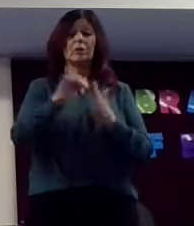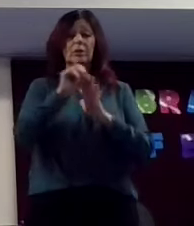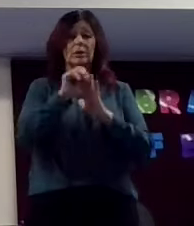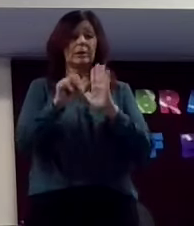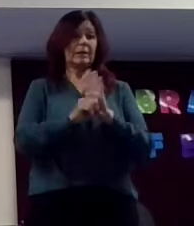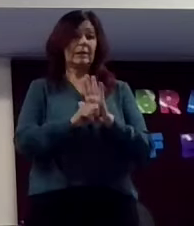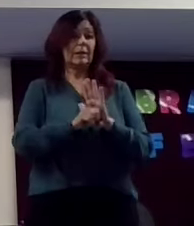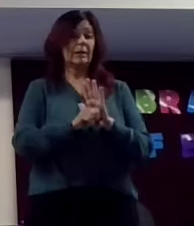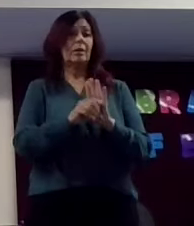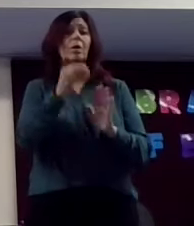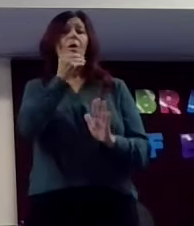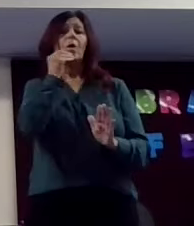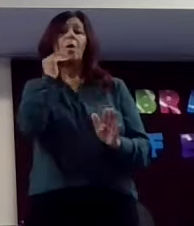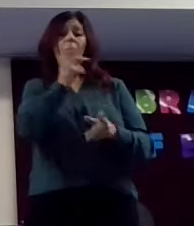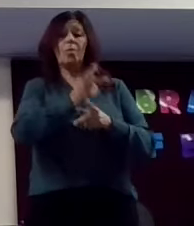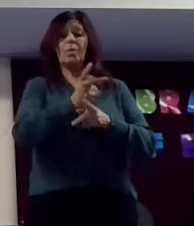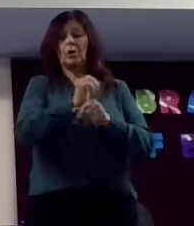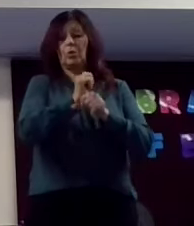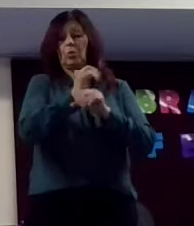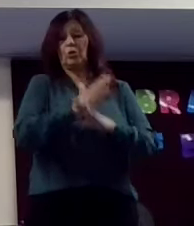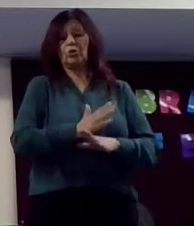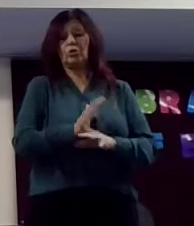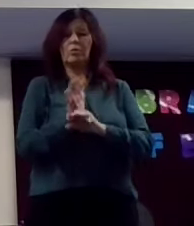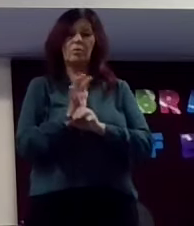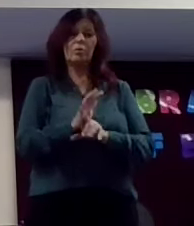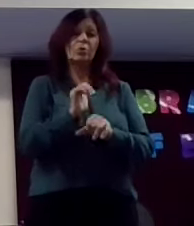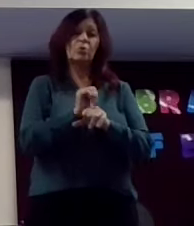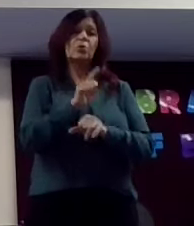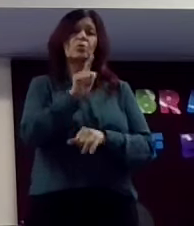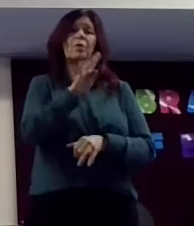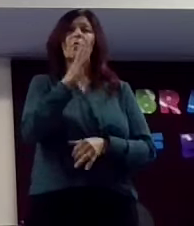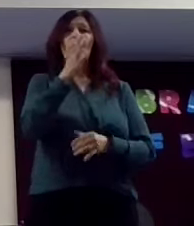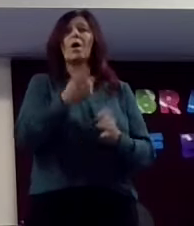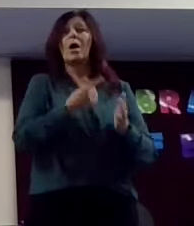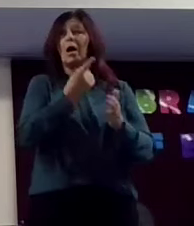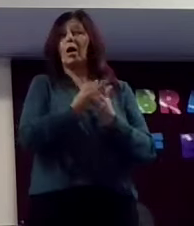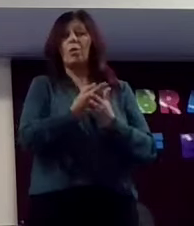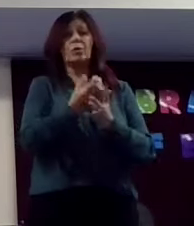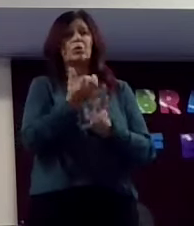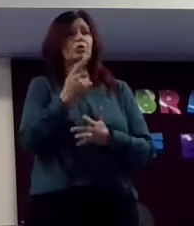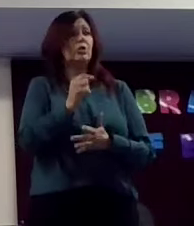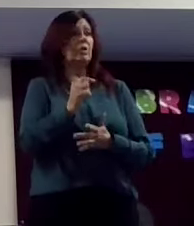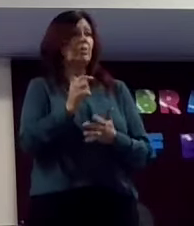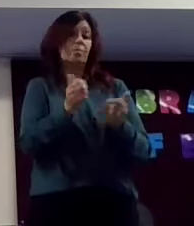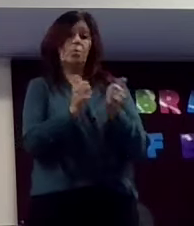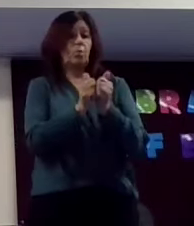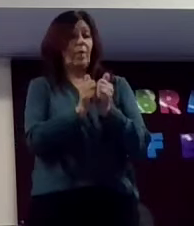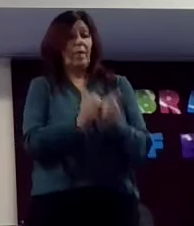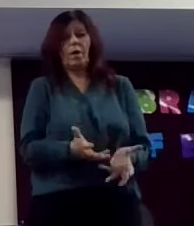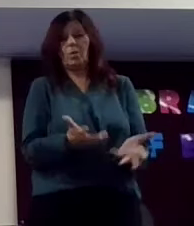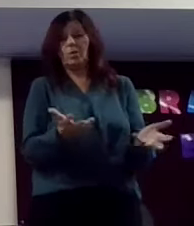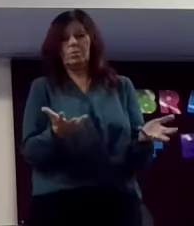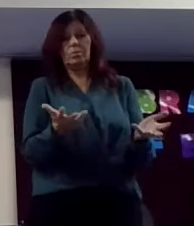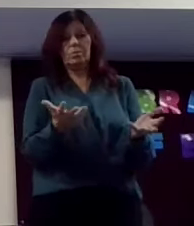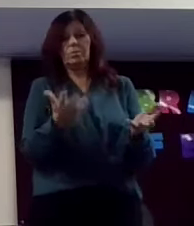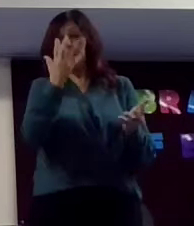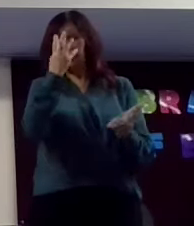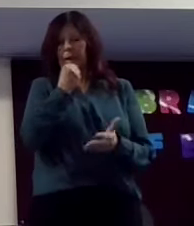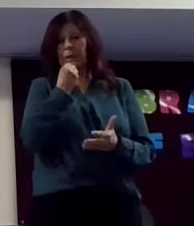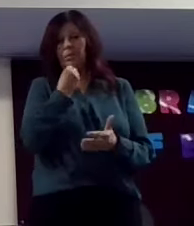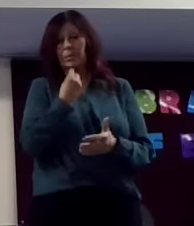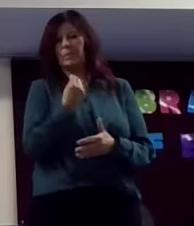State, home care workers can be made to work 24-hour shifts. often without the requisite sleep